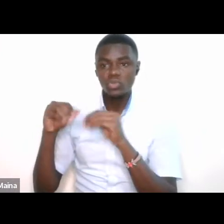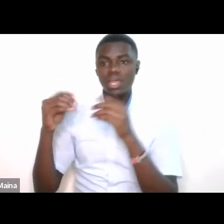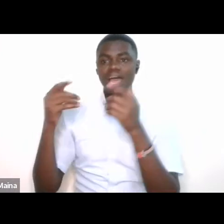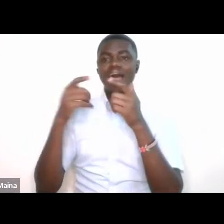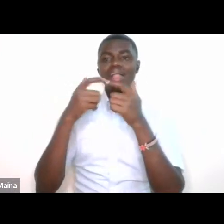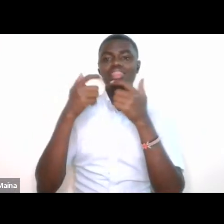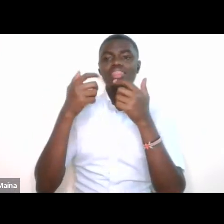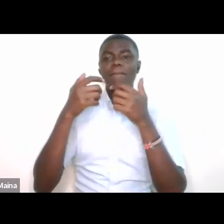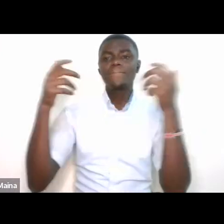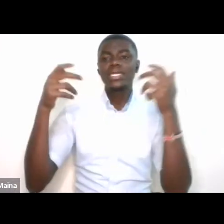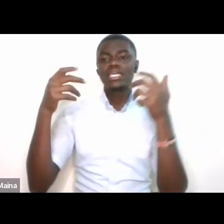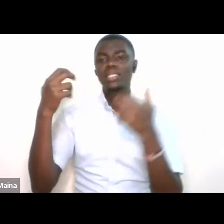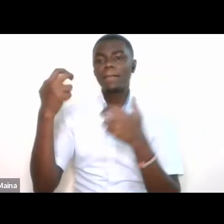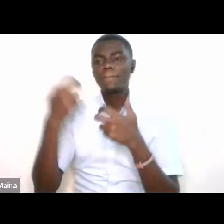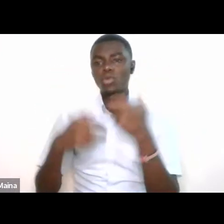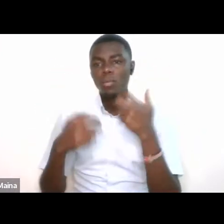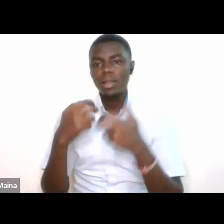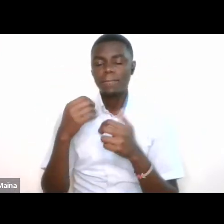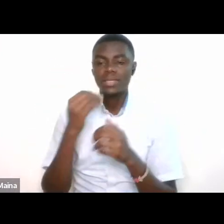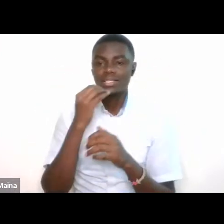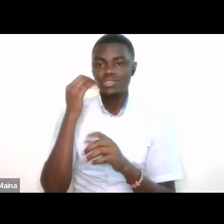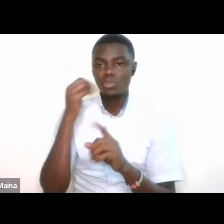is domestic violence.